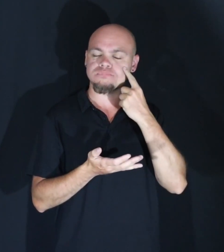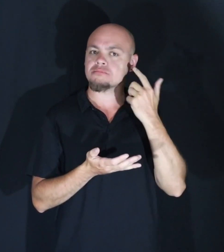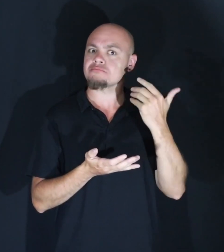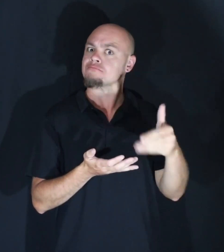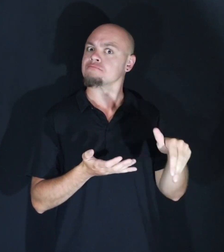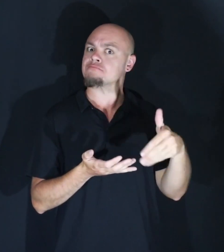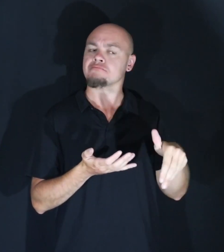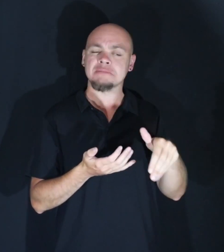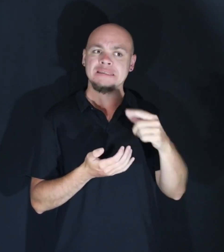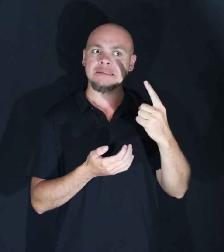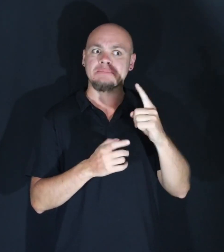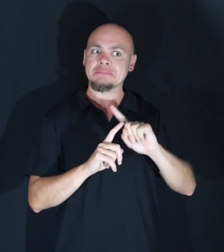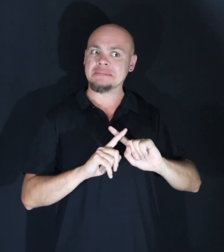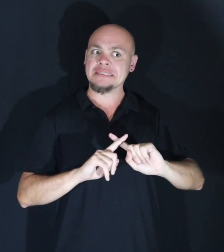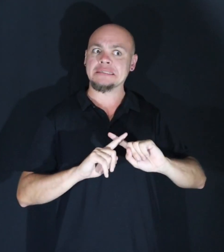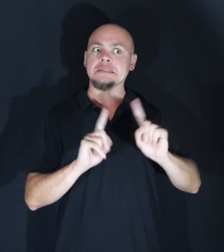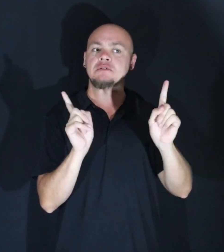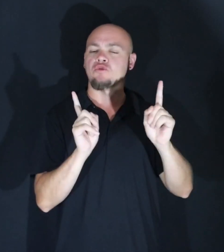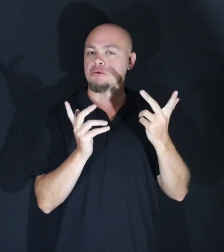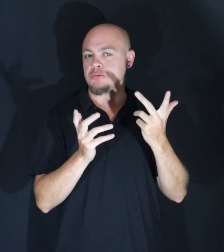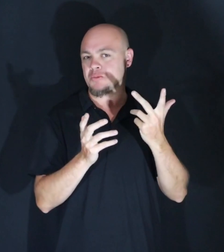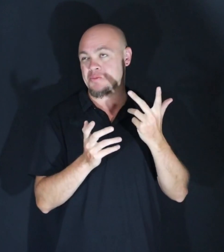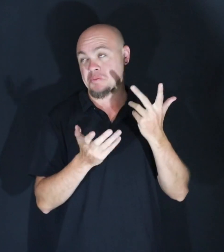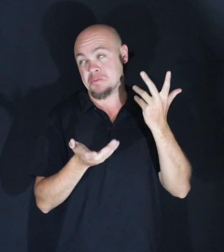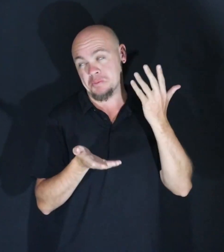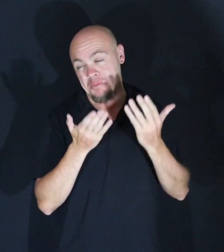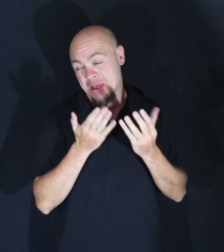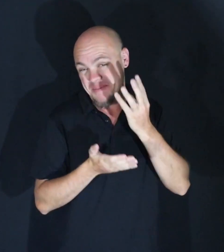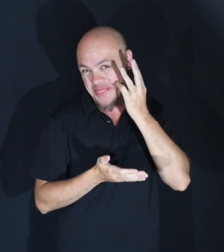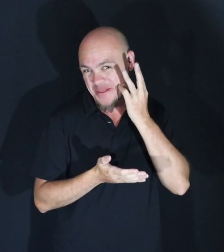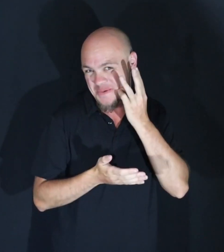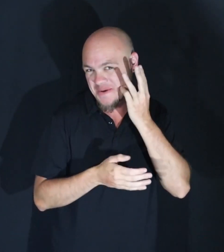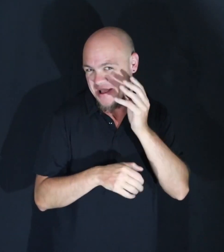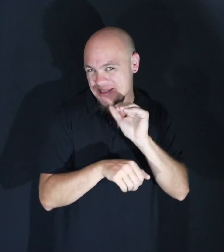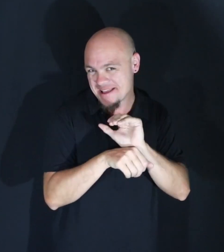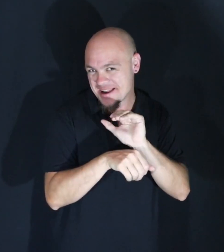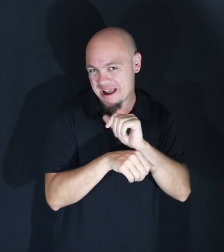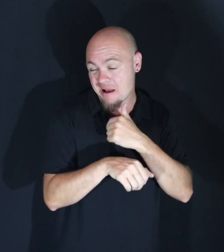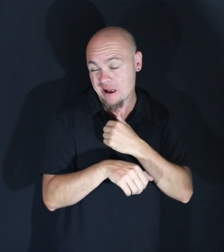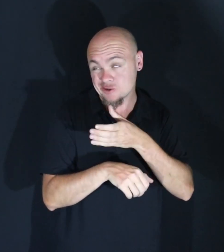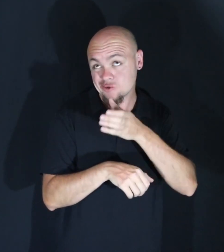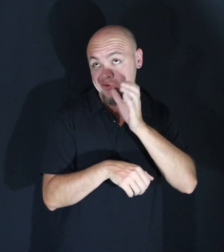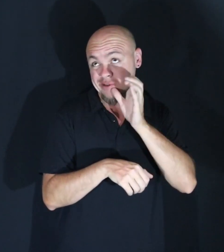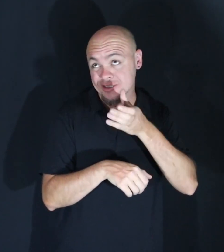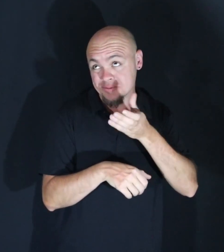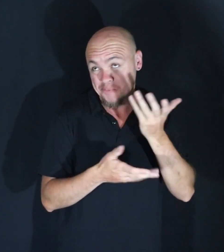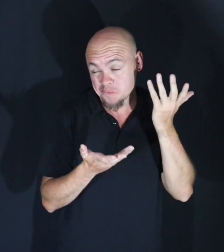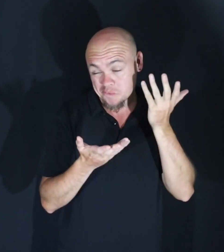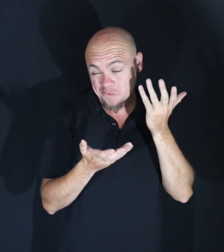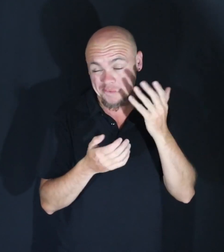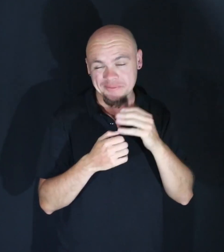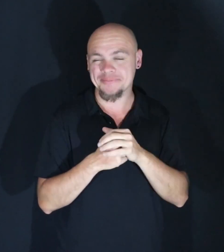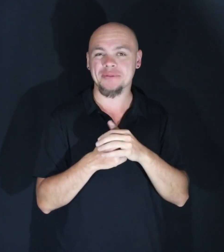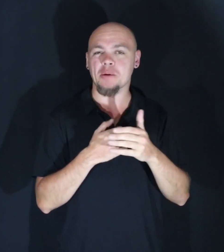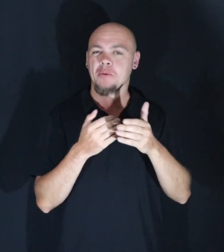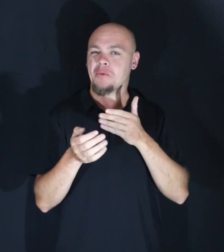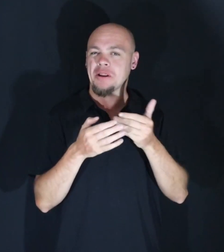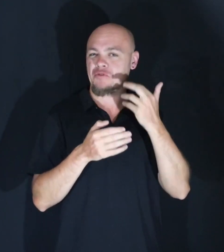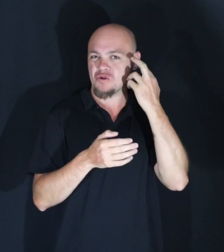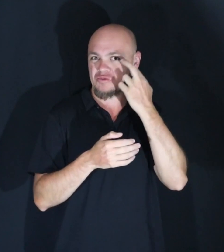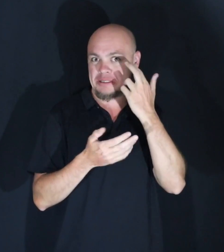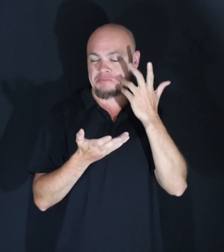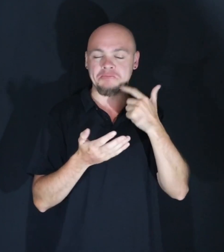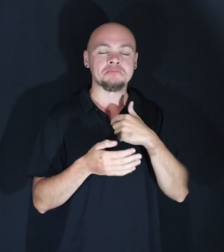different or the few glasses of wine I'd had with my dinner that night. Whatever it was, I clicked